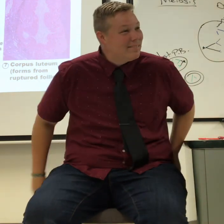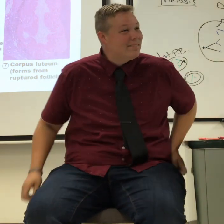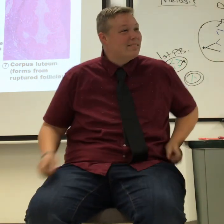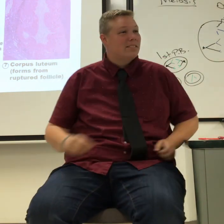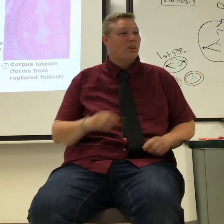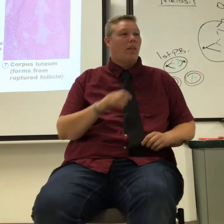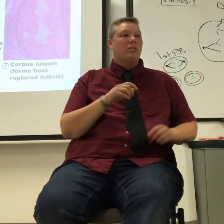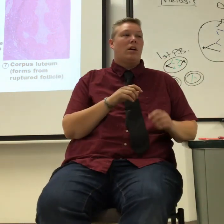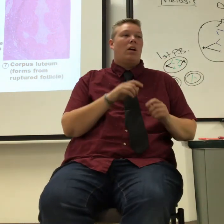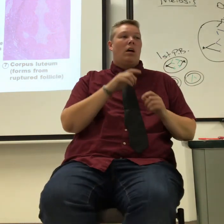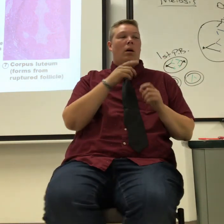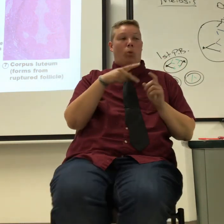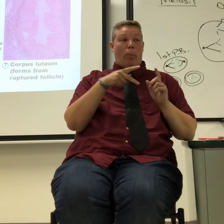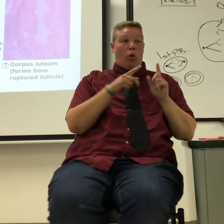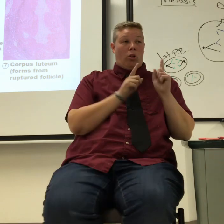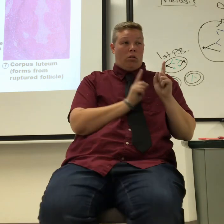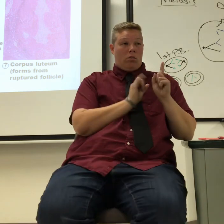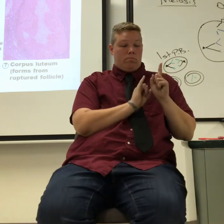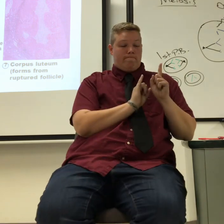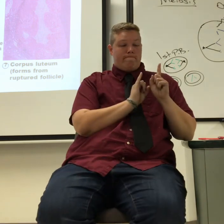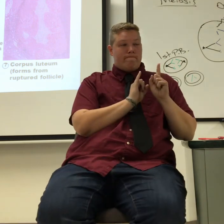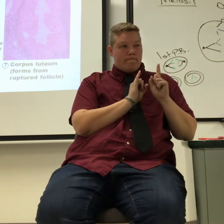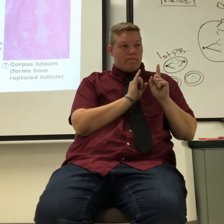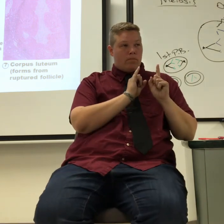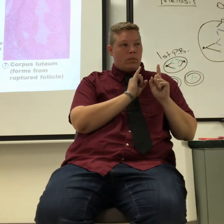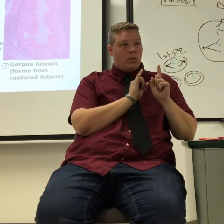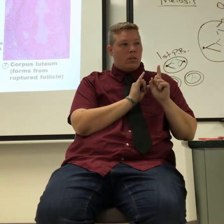long purple, short purple.